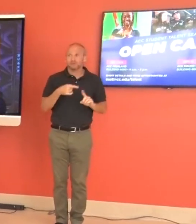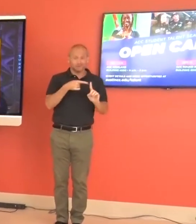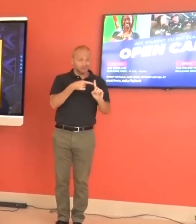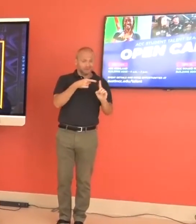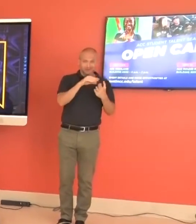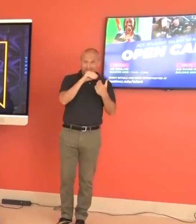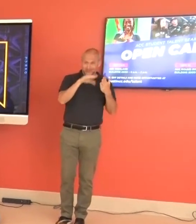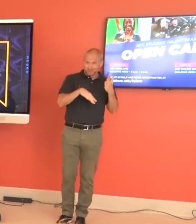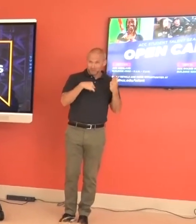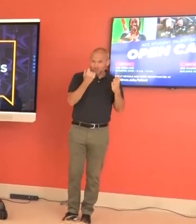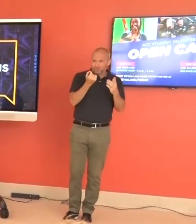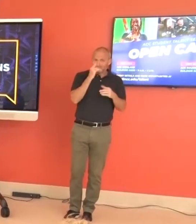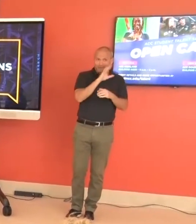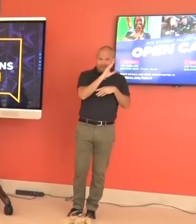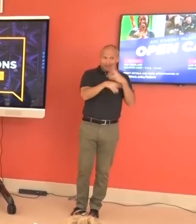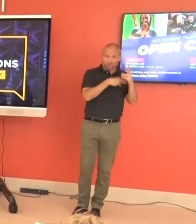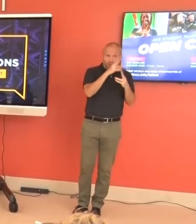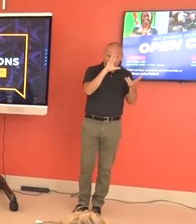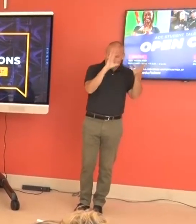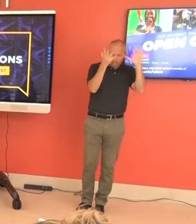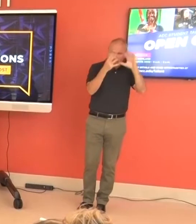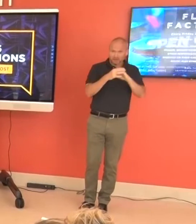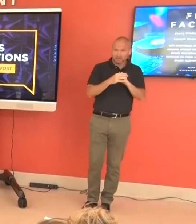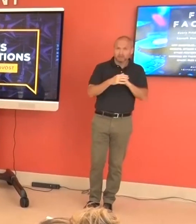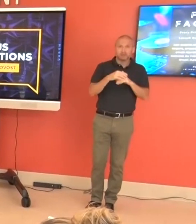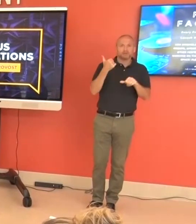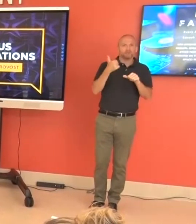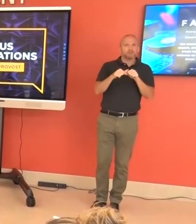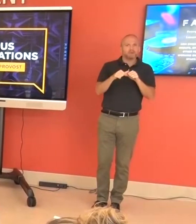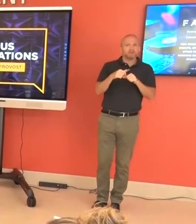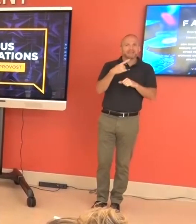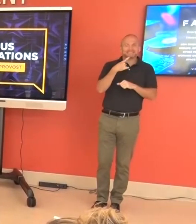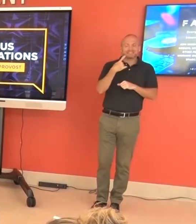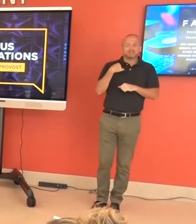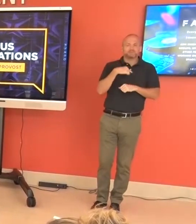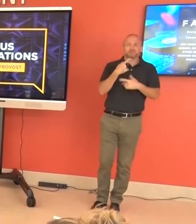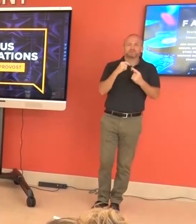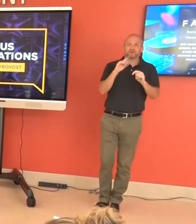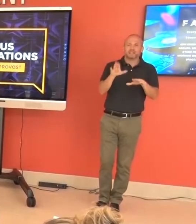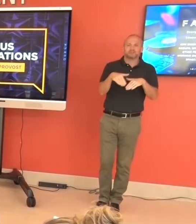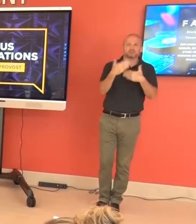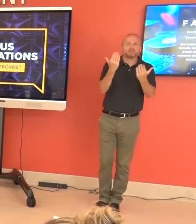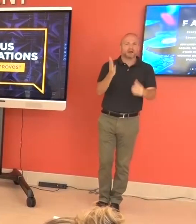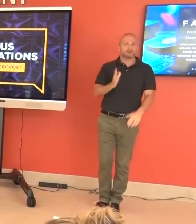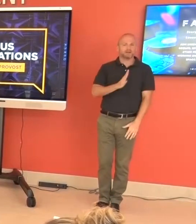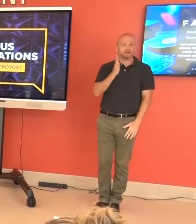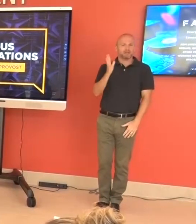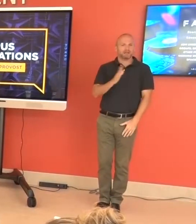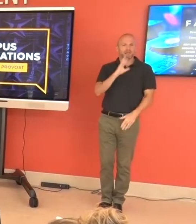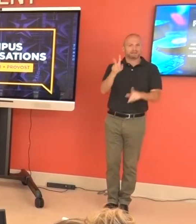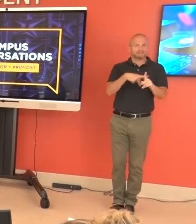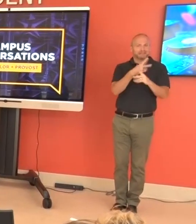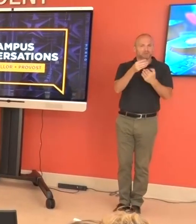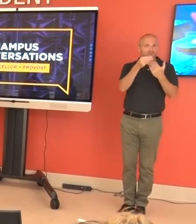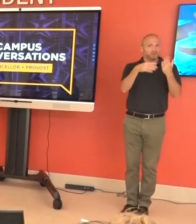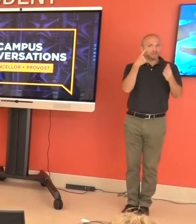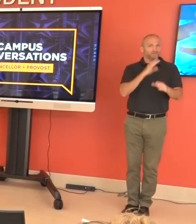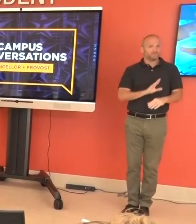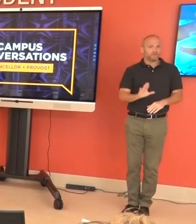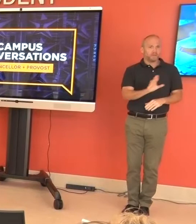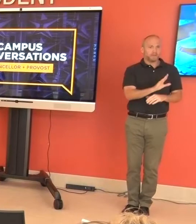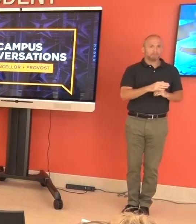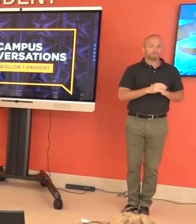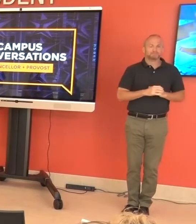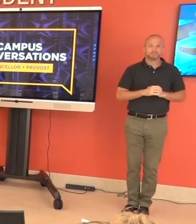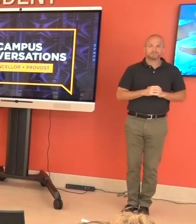their world is turned upside down, remember I started by saying, this is us trying to provide that Ritz-Carlton type of experience for them. We need to